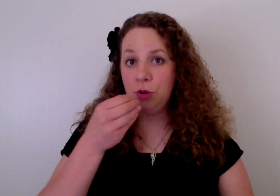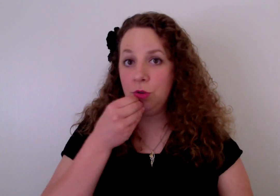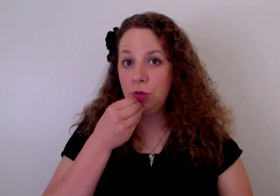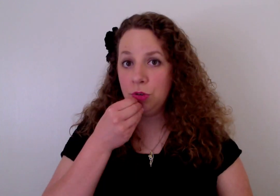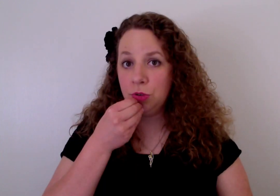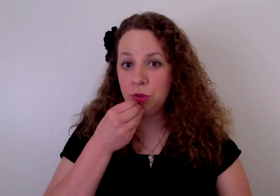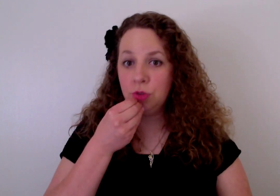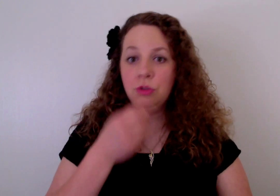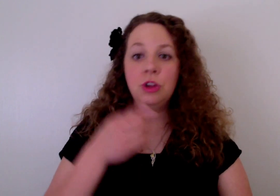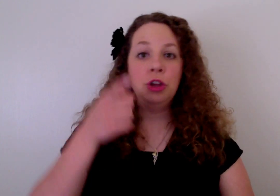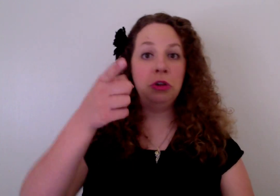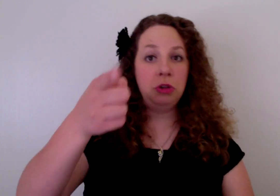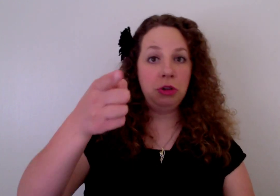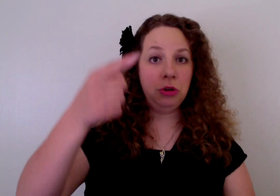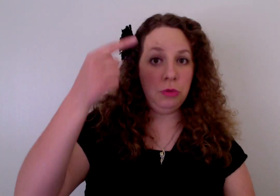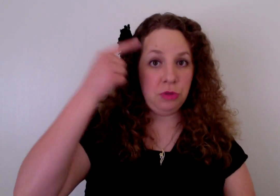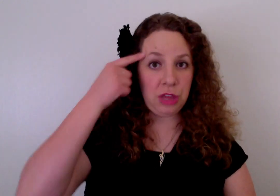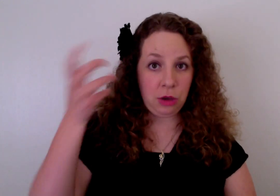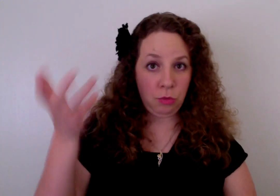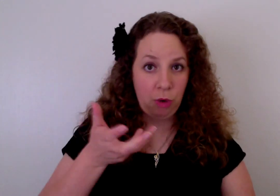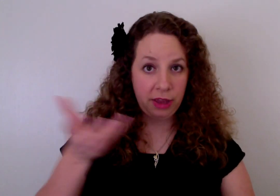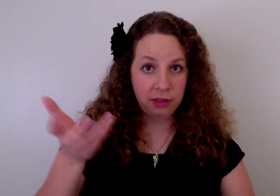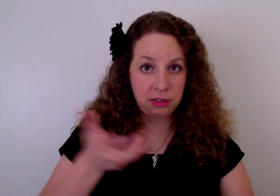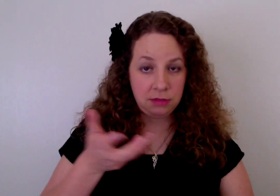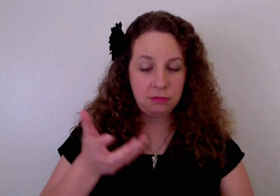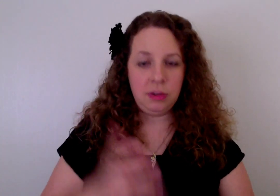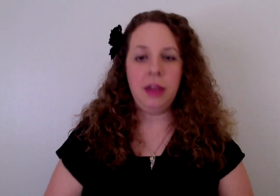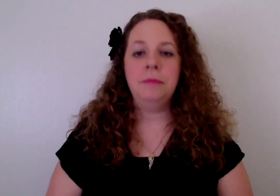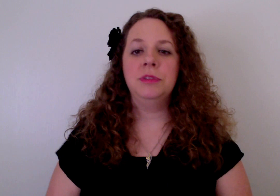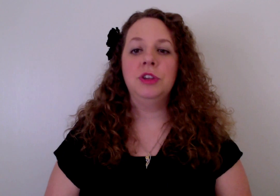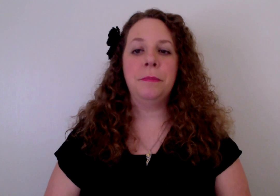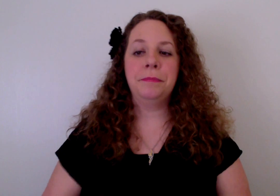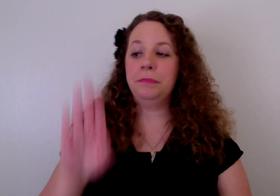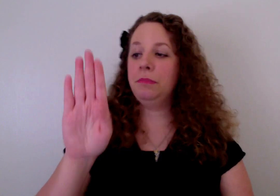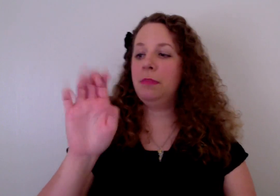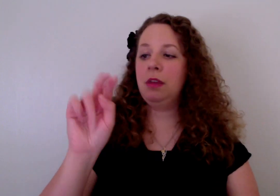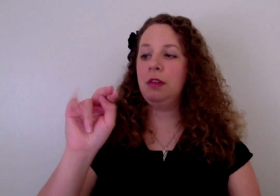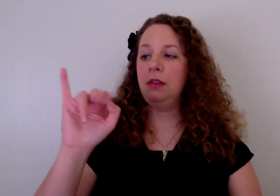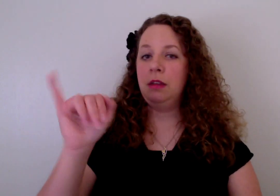food, you think what? Okay, so